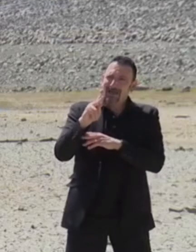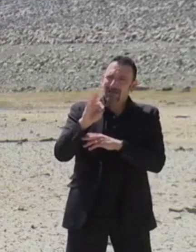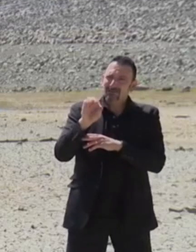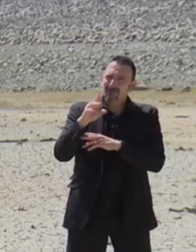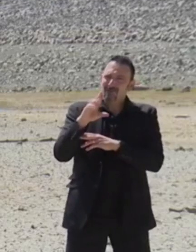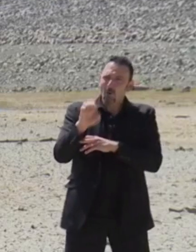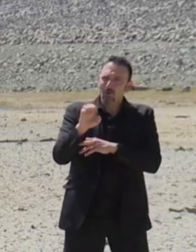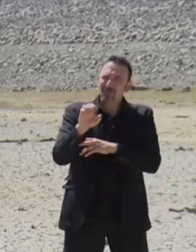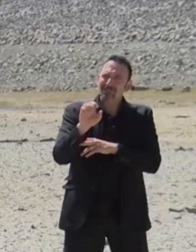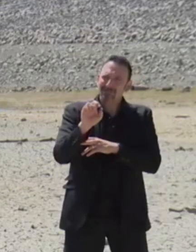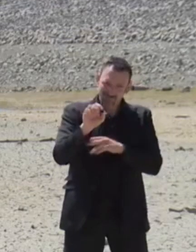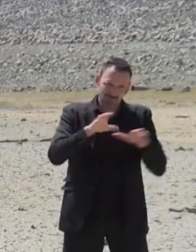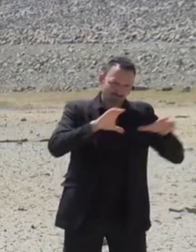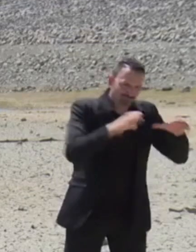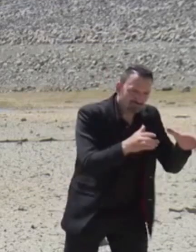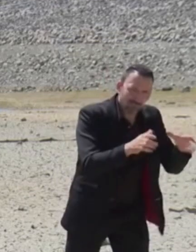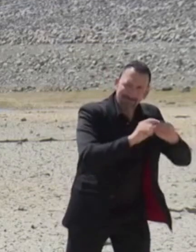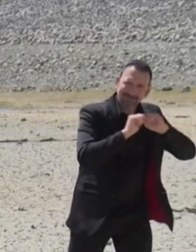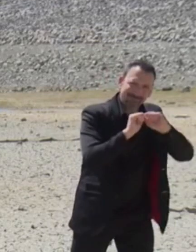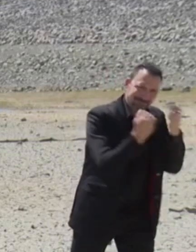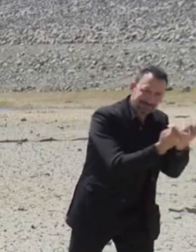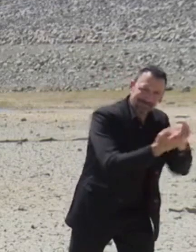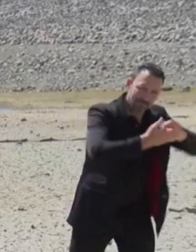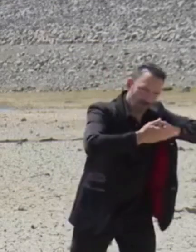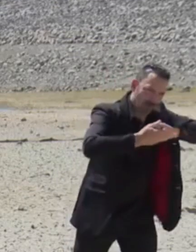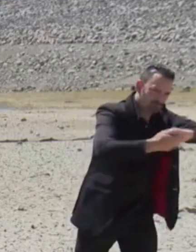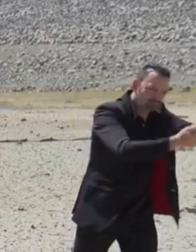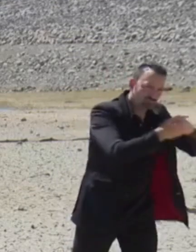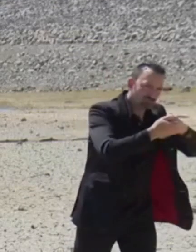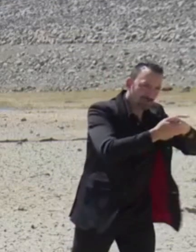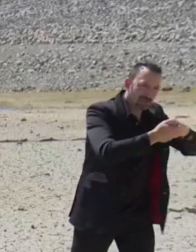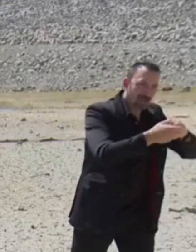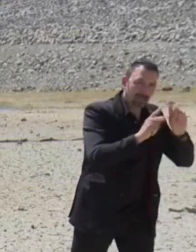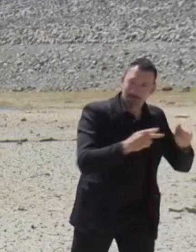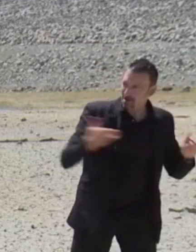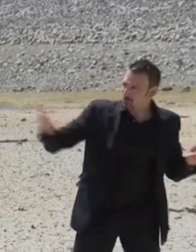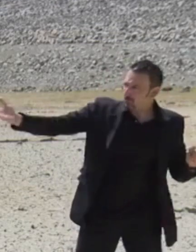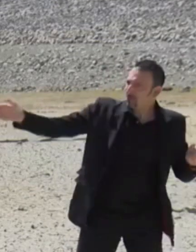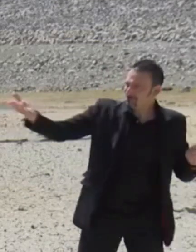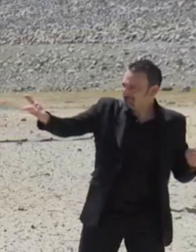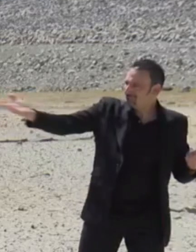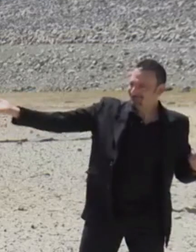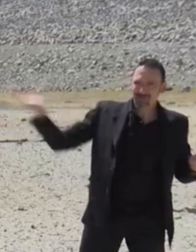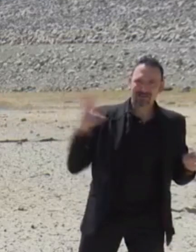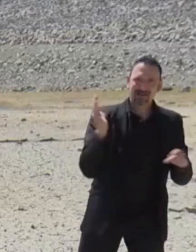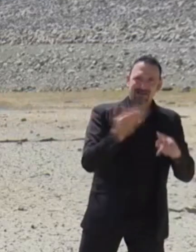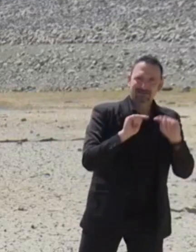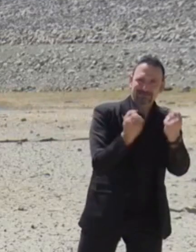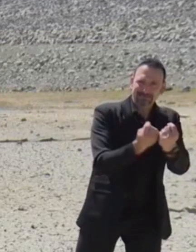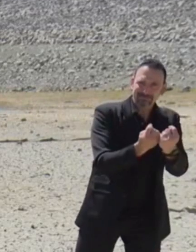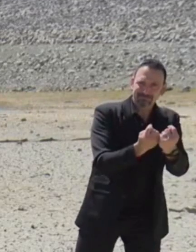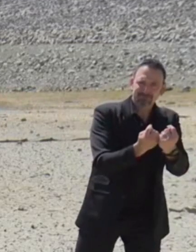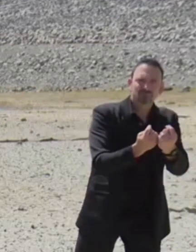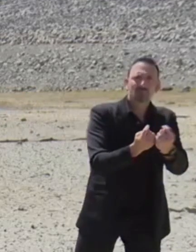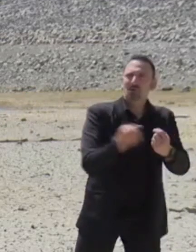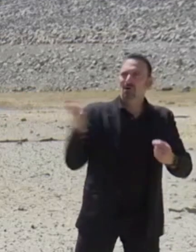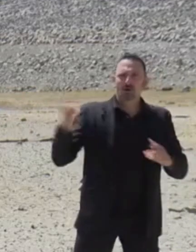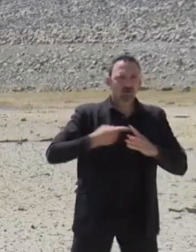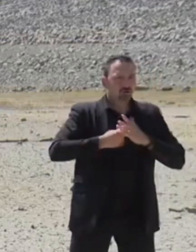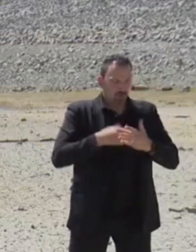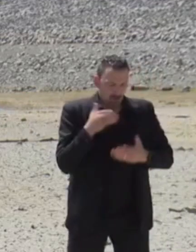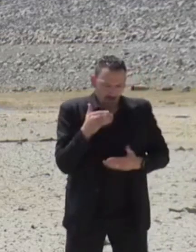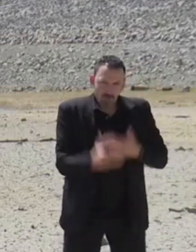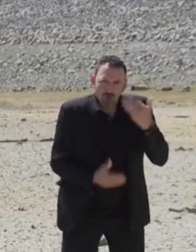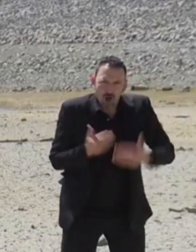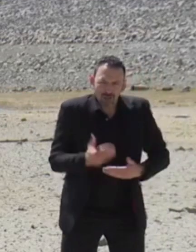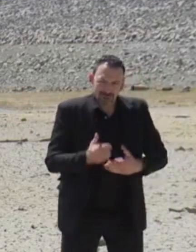convened an internal team represented by the folks you see on your left, on my right, that began the process of